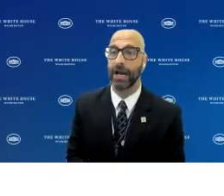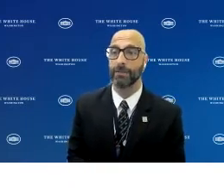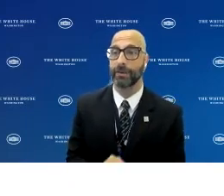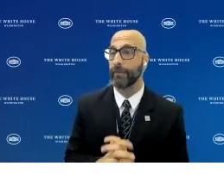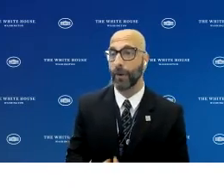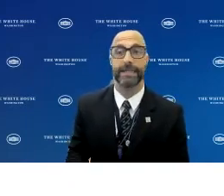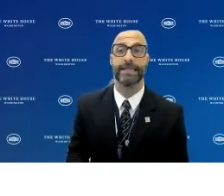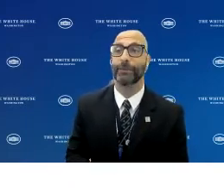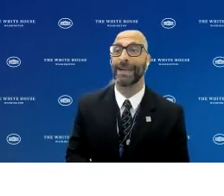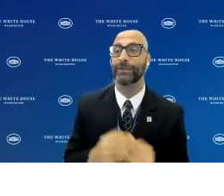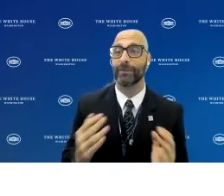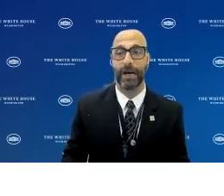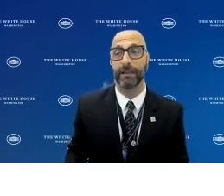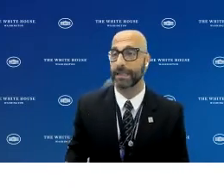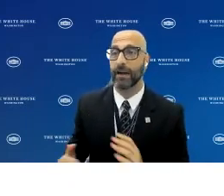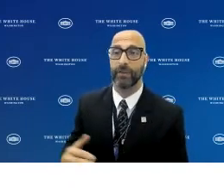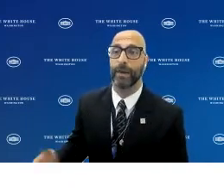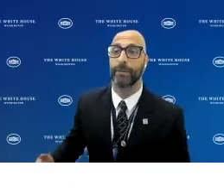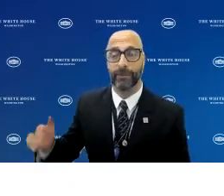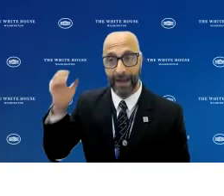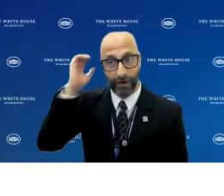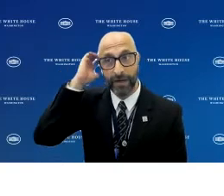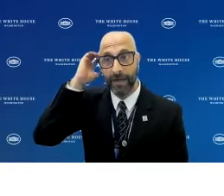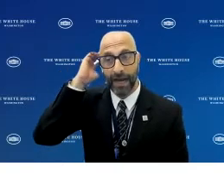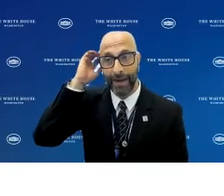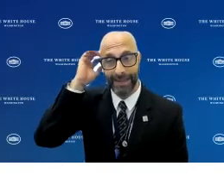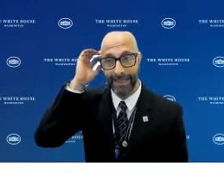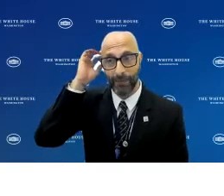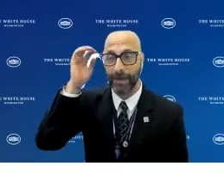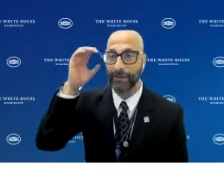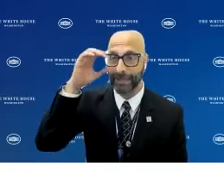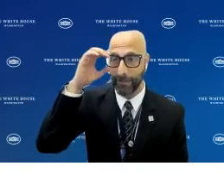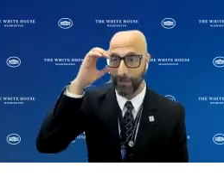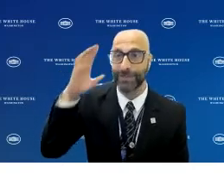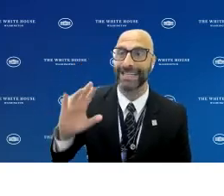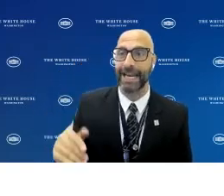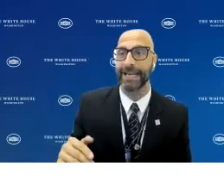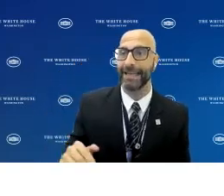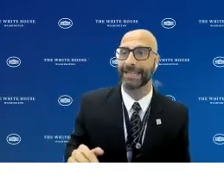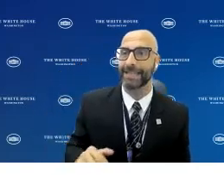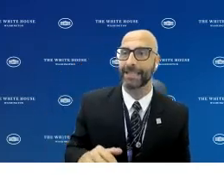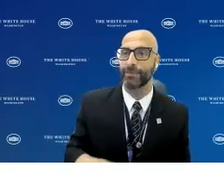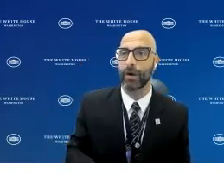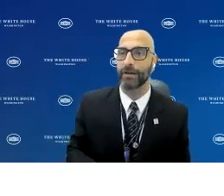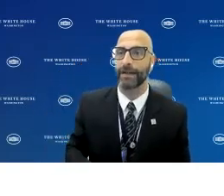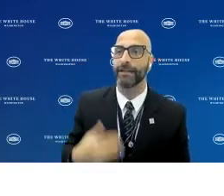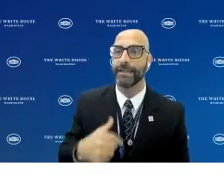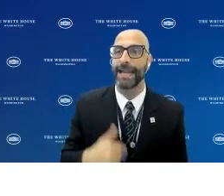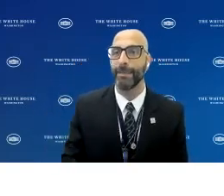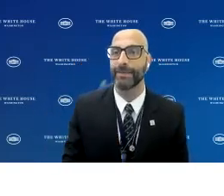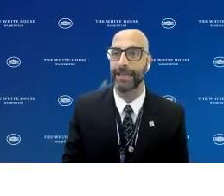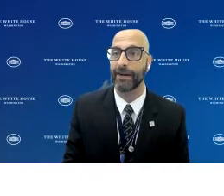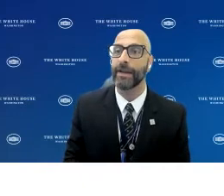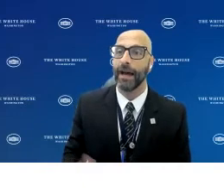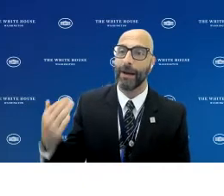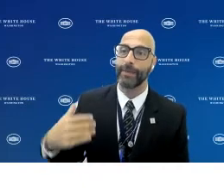getting to hear sort of voices that range from policy all the way to provider. I think that one of the most exciting things, and this is more of